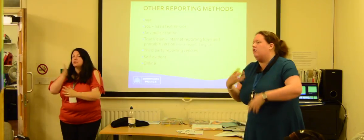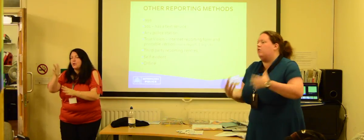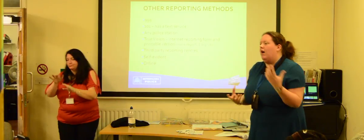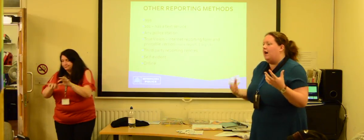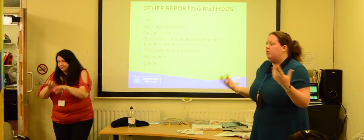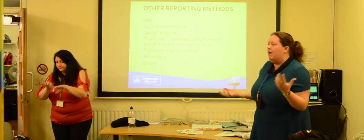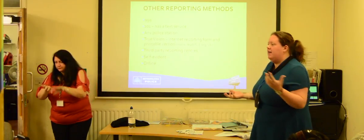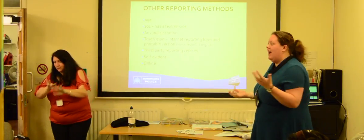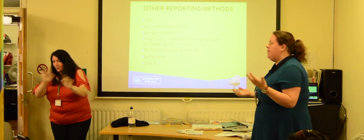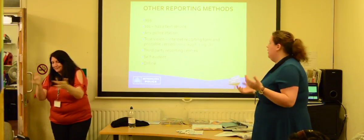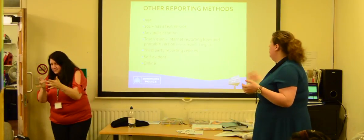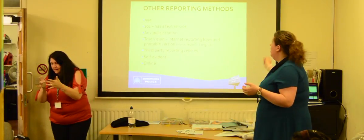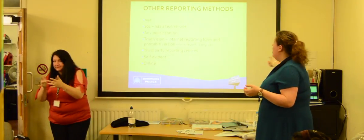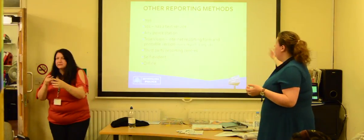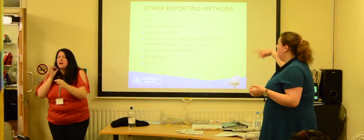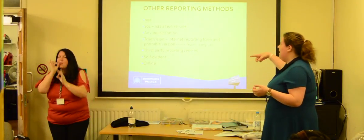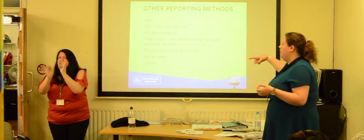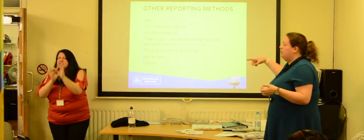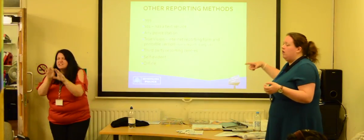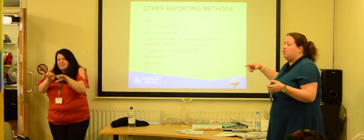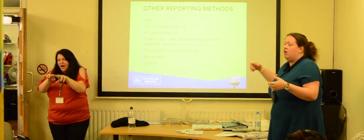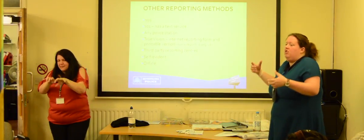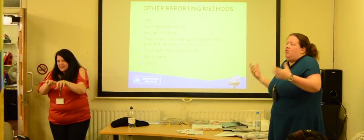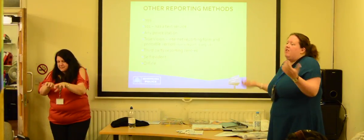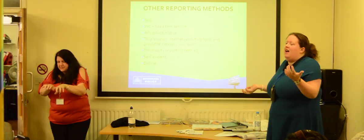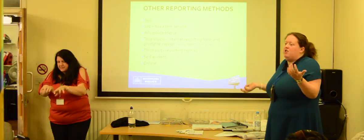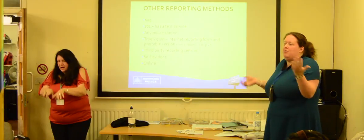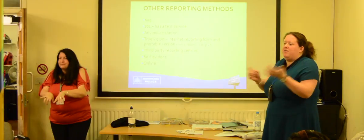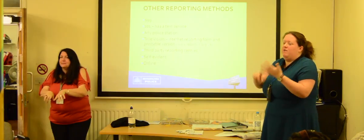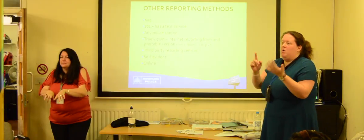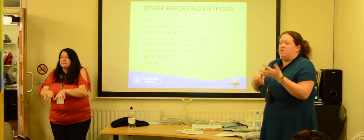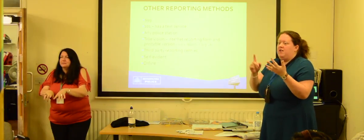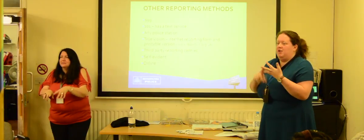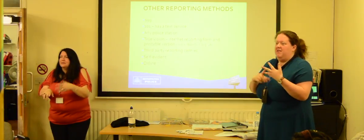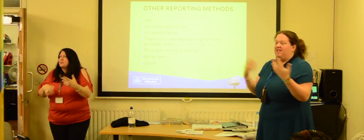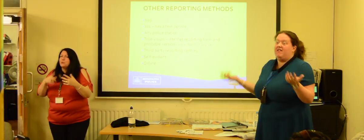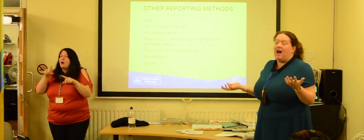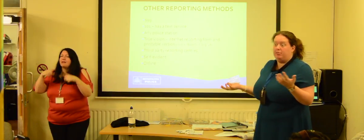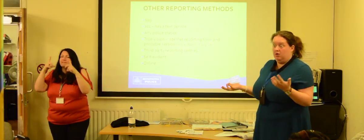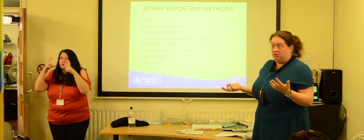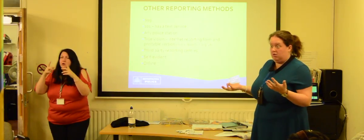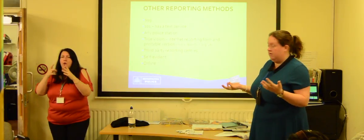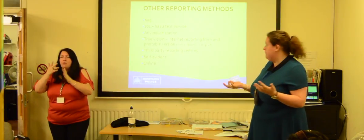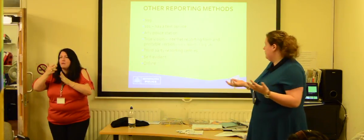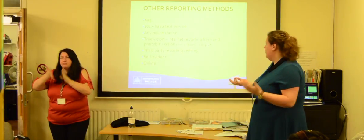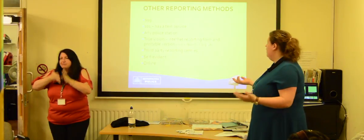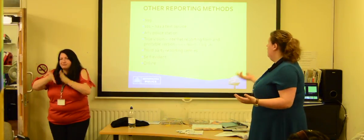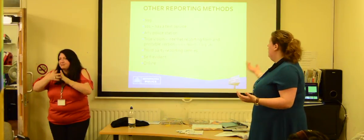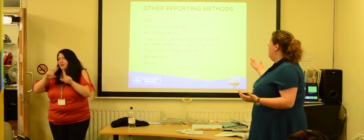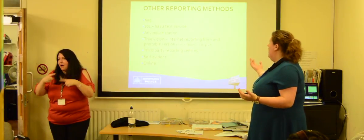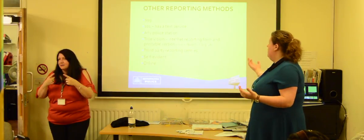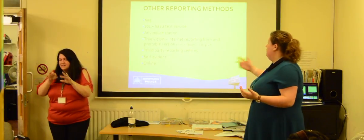same questions: what happened, where did it happen? You can send it to us. It just doesn't allow you to add the photos, the video and things that the app does.